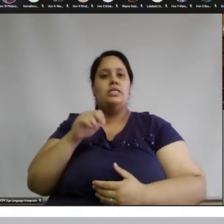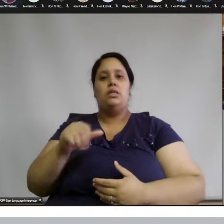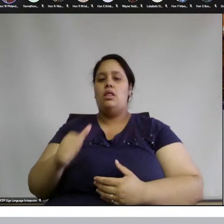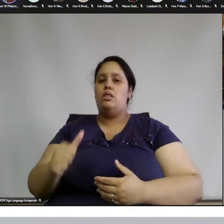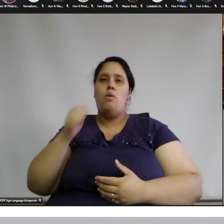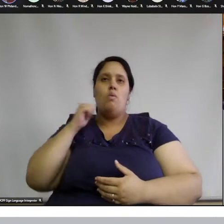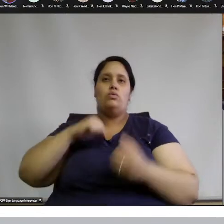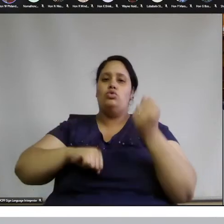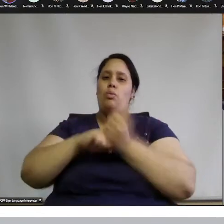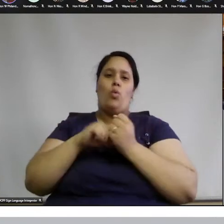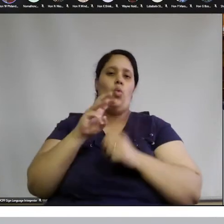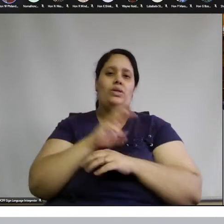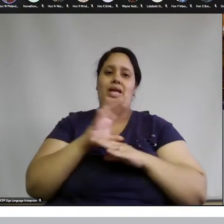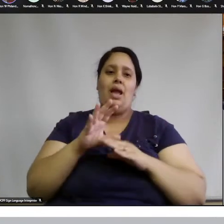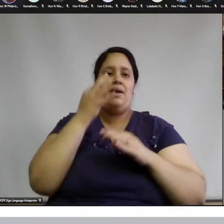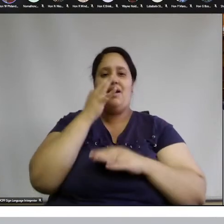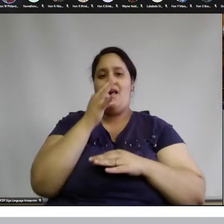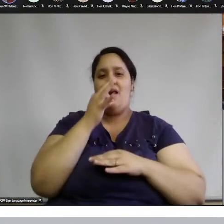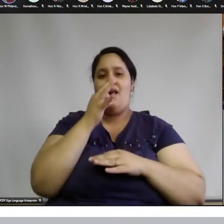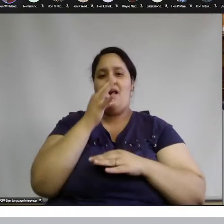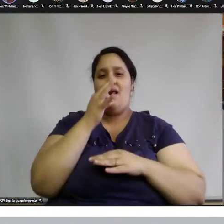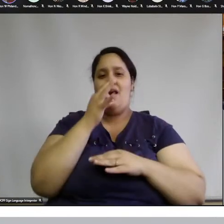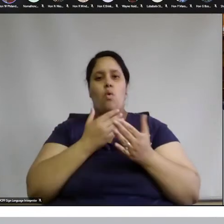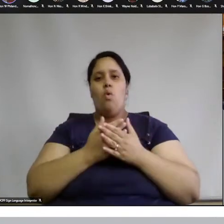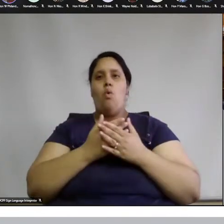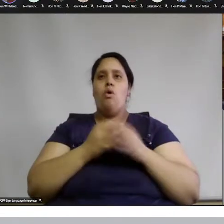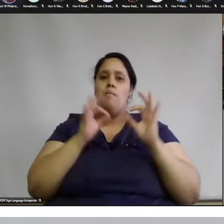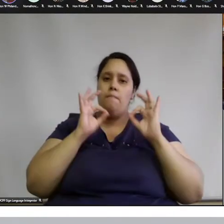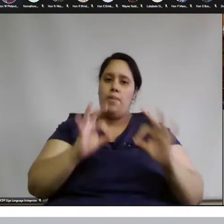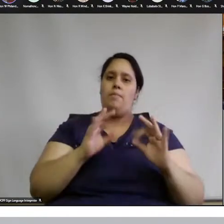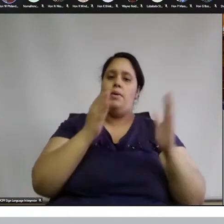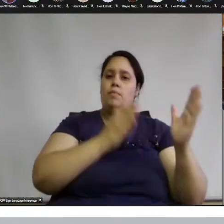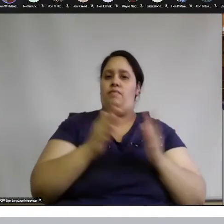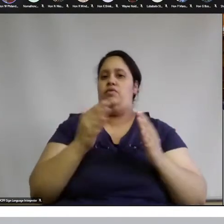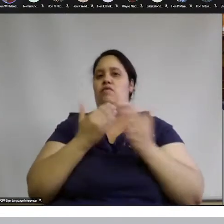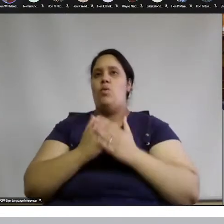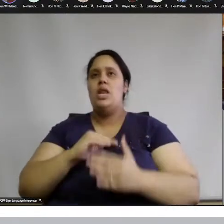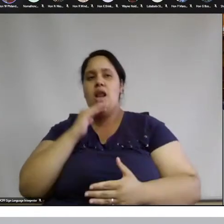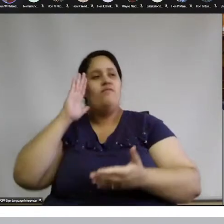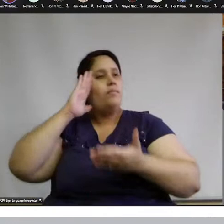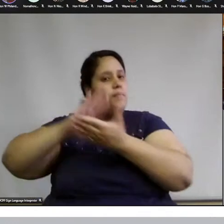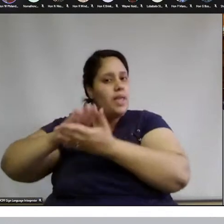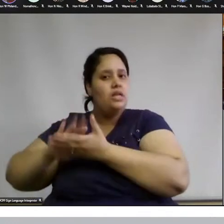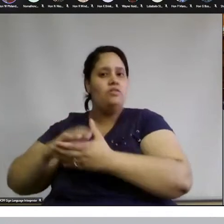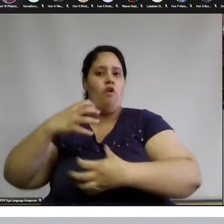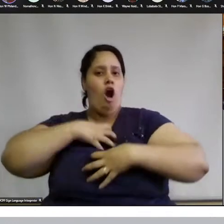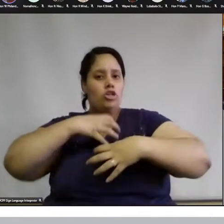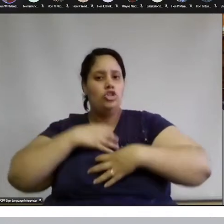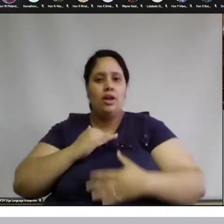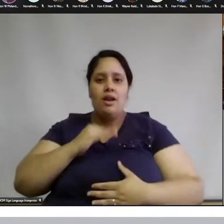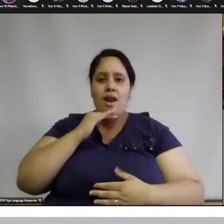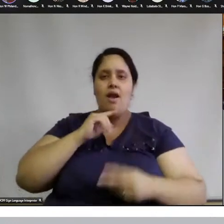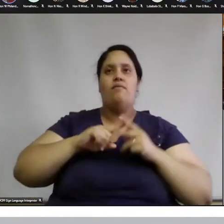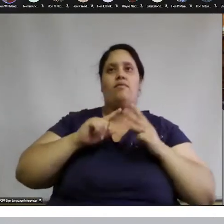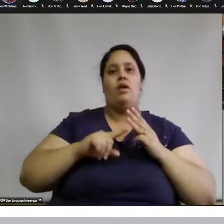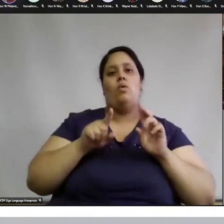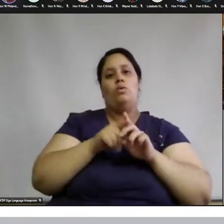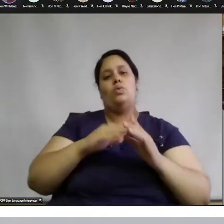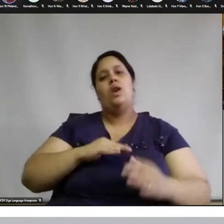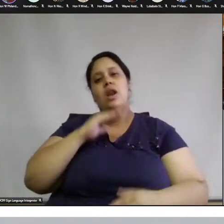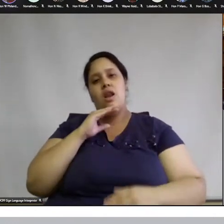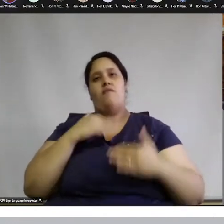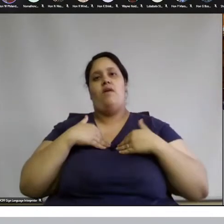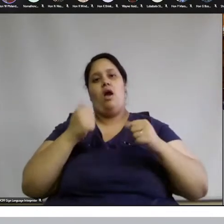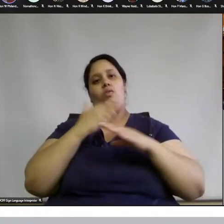not support the Western Cape government for making adequate provision for enough beds for oxygen, and for an adequate amount of